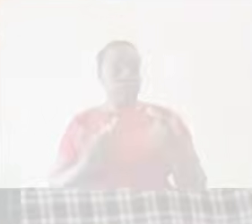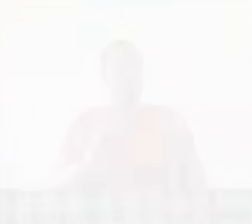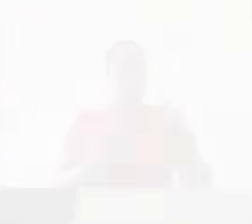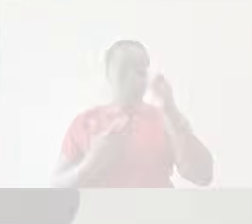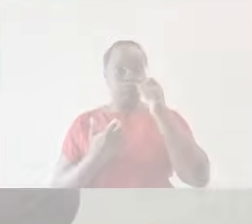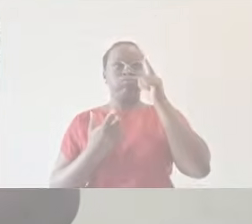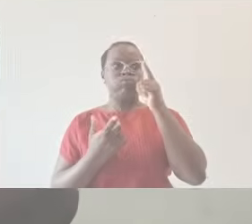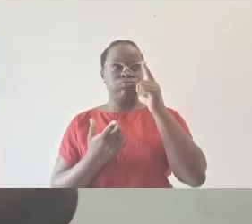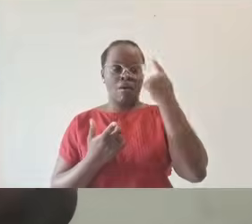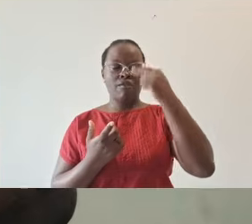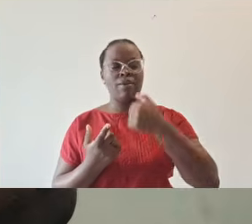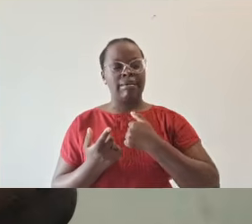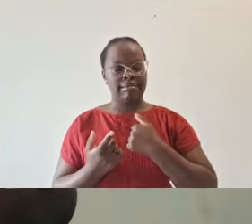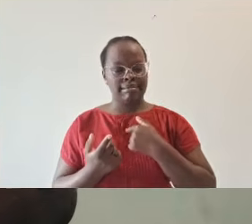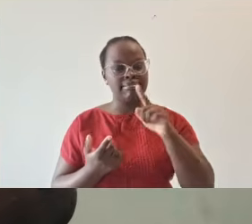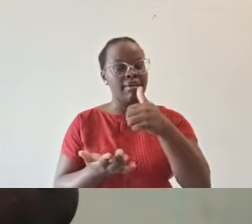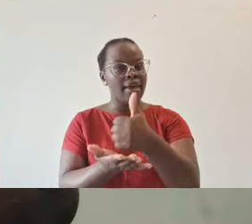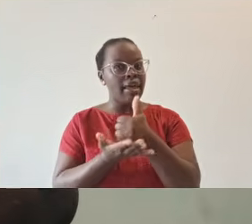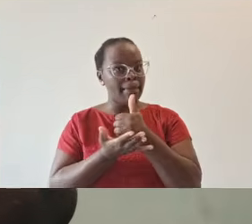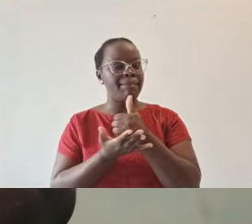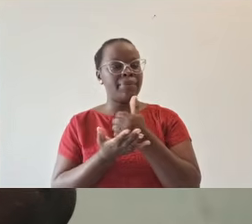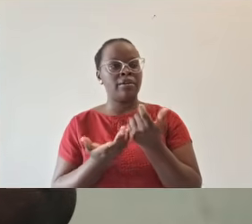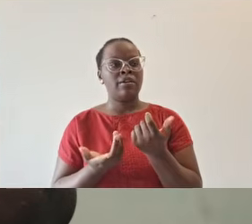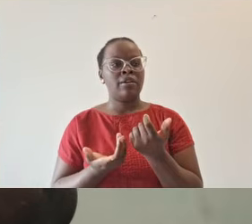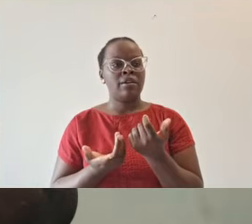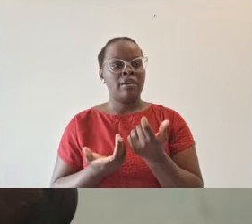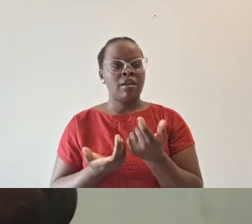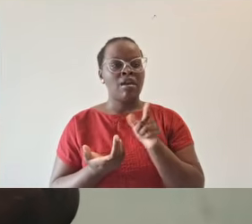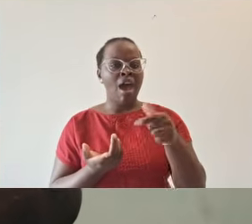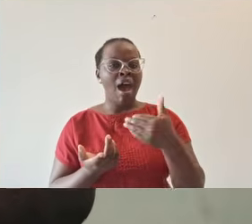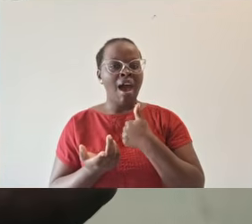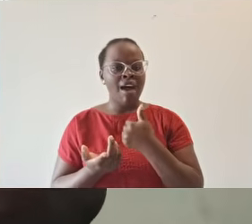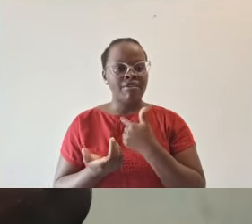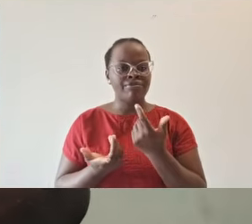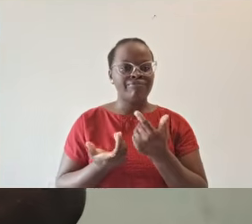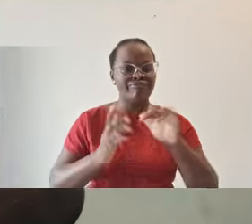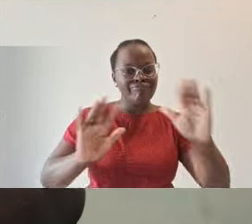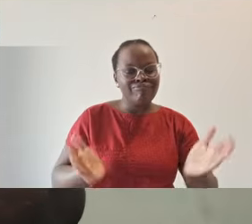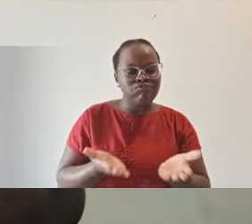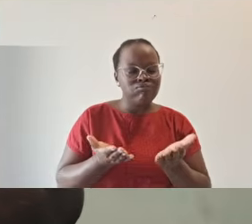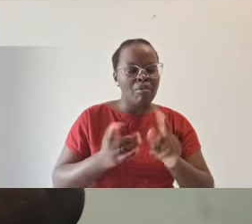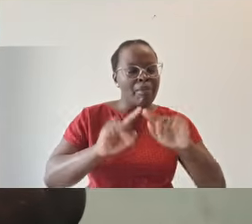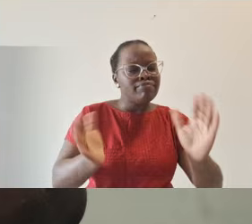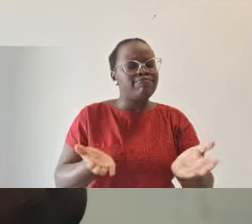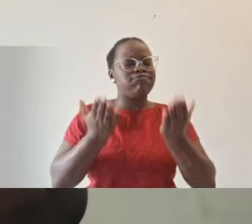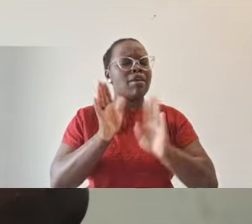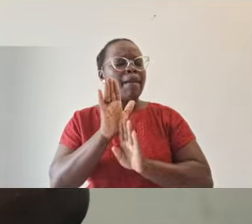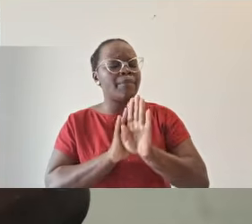an eye-opener to us, and it really helped so that it enhances the digital literacy of our